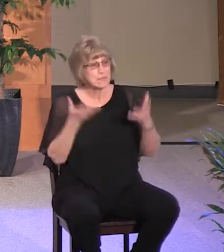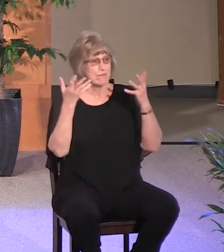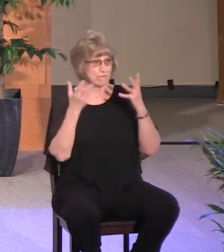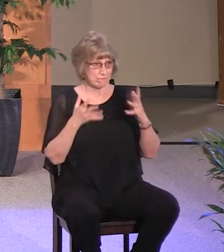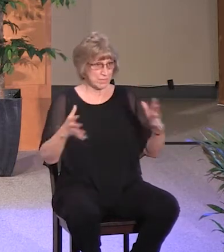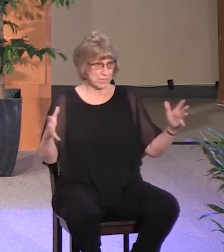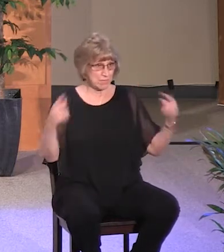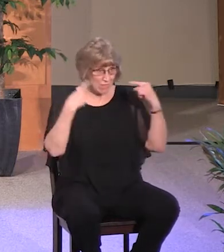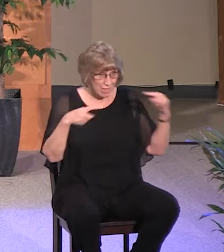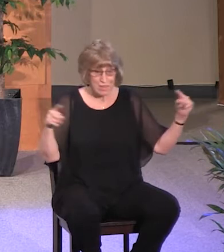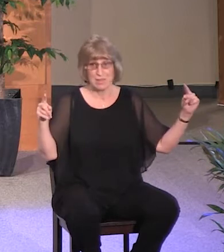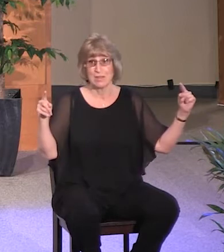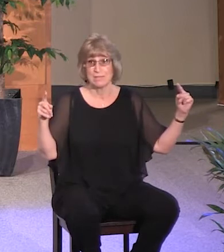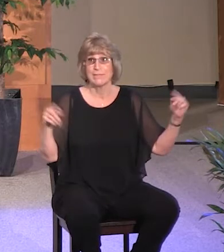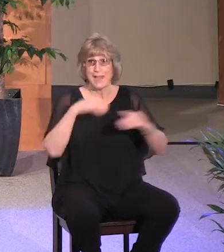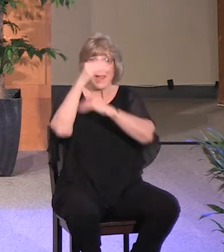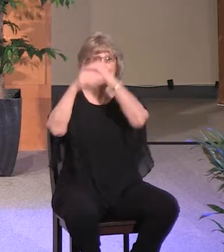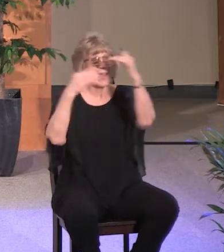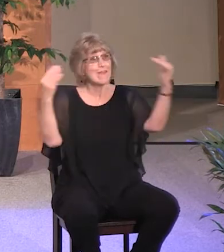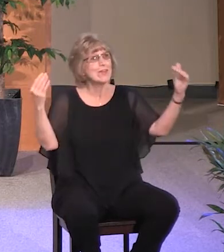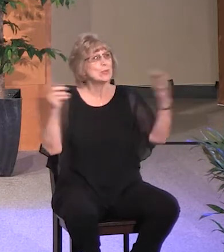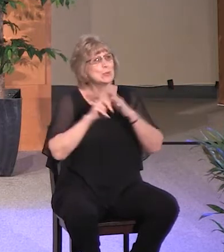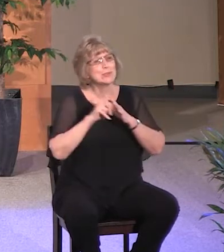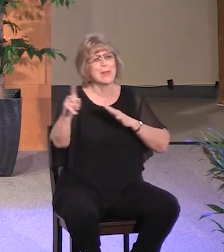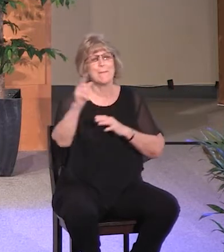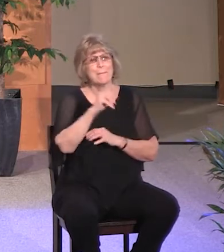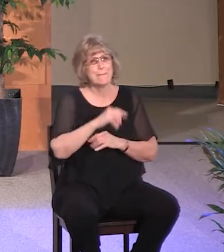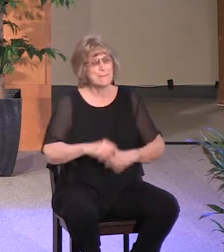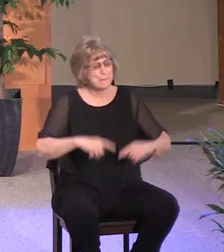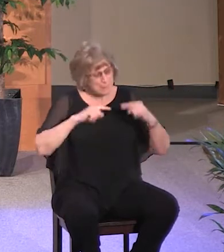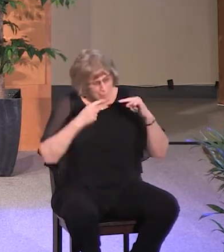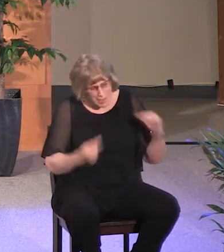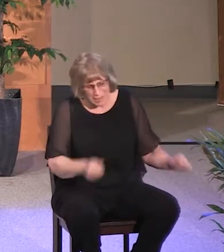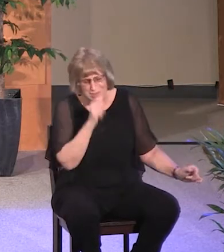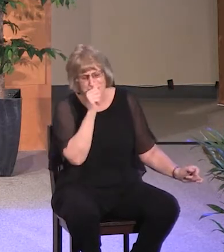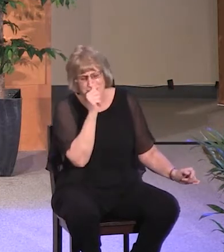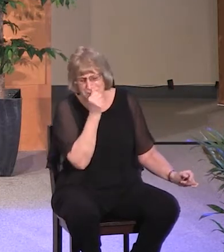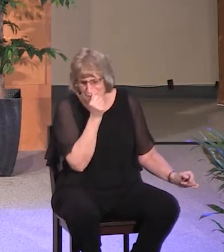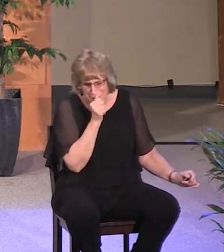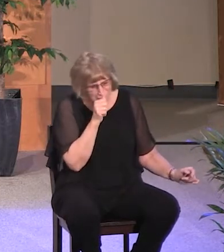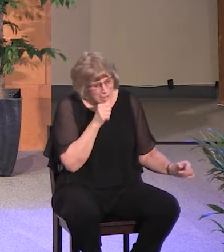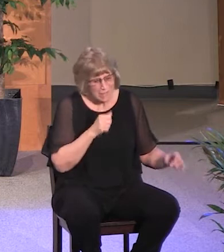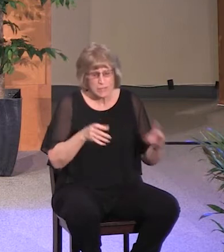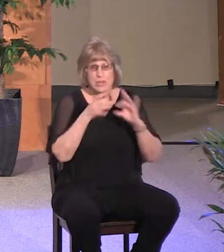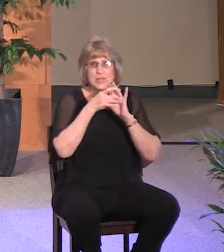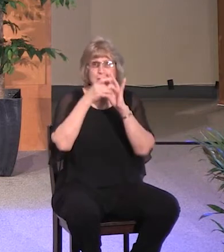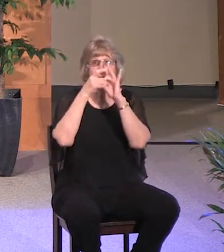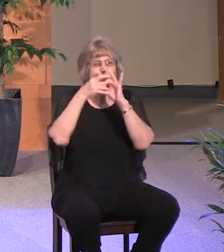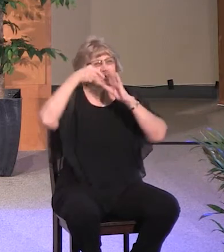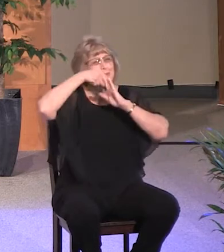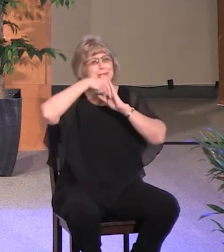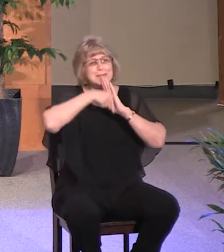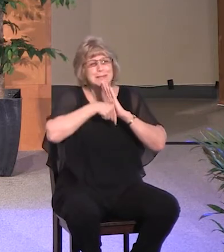for them, heaven is escaping the pain and the suffering into union with the deepest reality. And how do